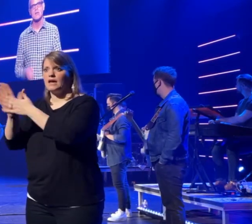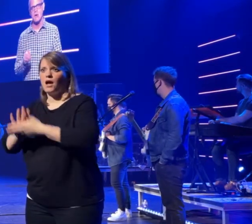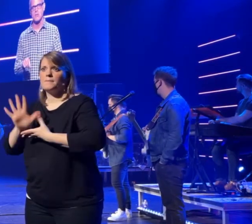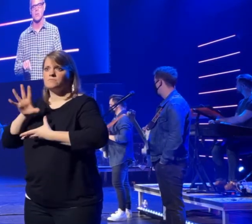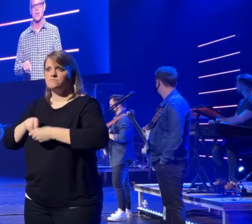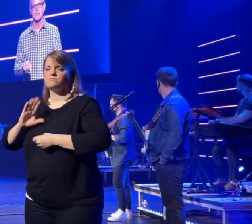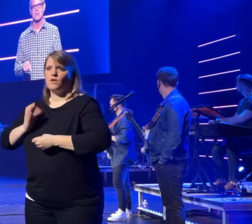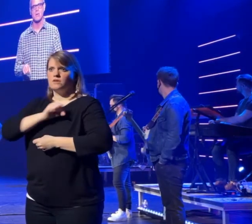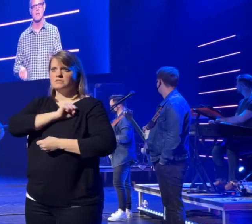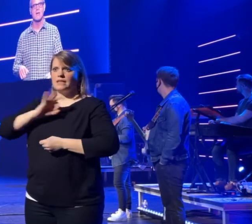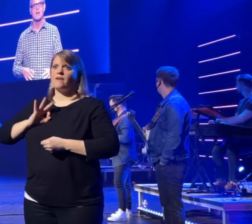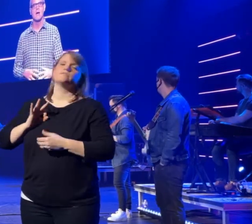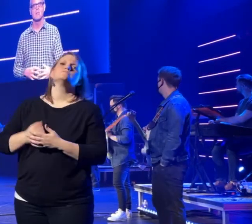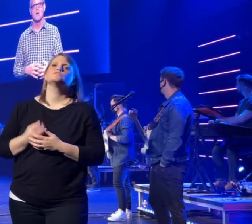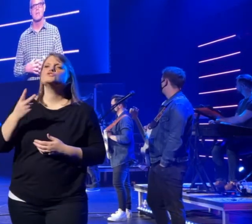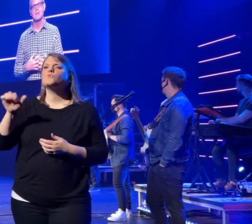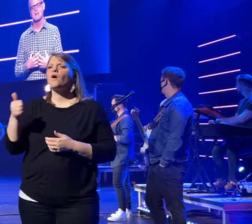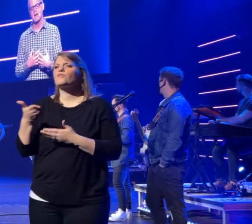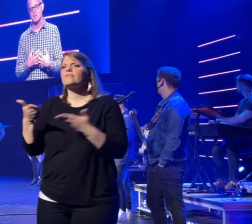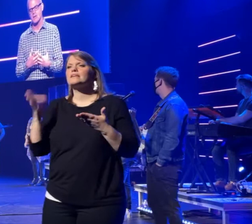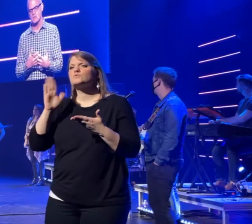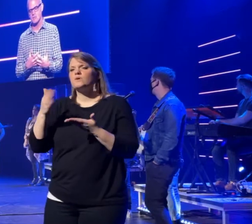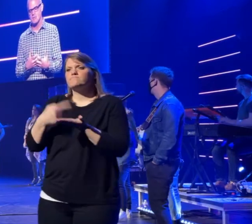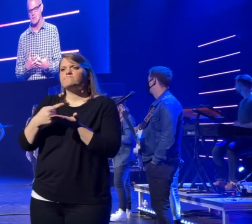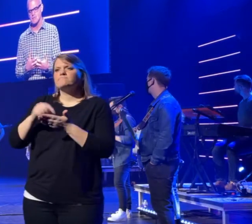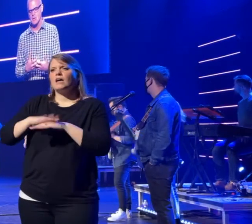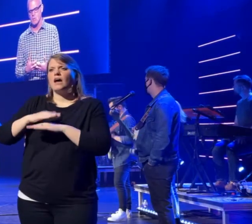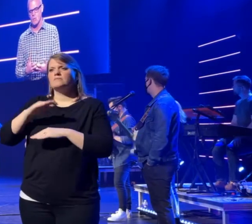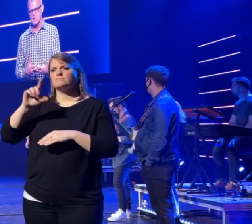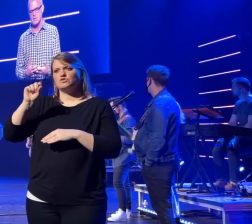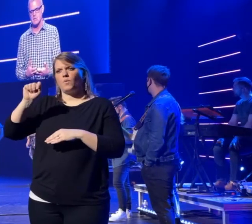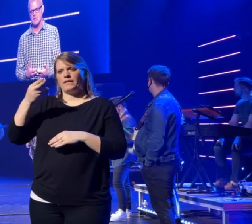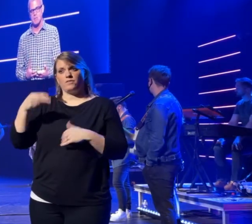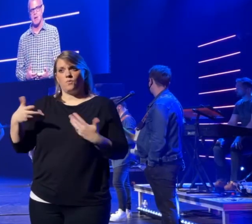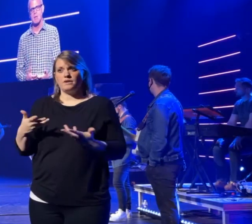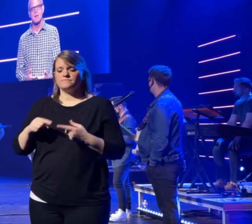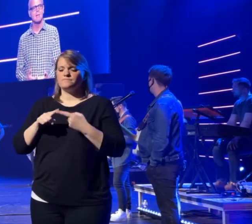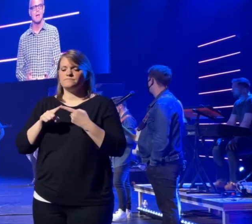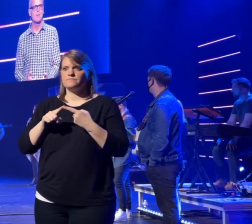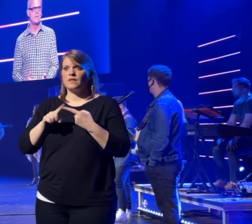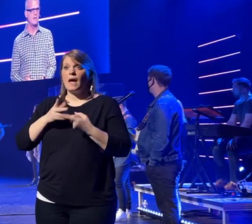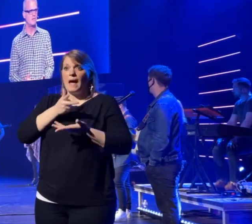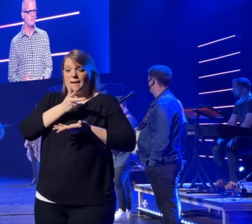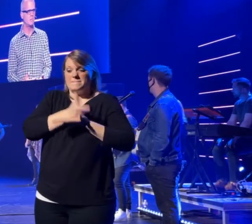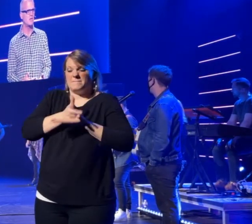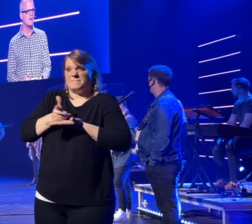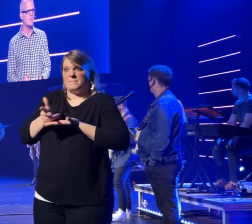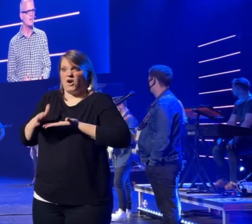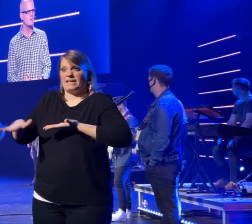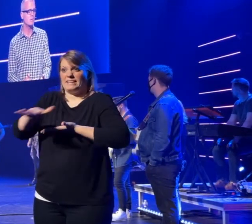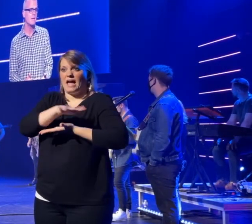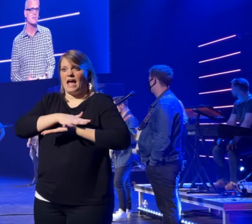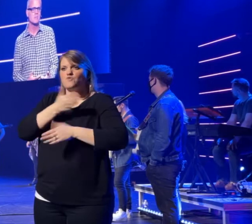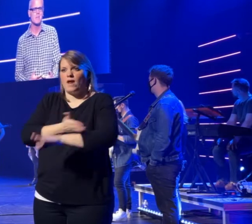things also will happen on the 20th. A congregational meeting. One is a parking lot renovation. We've been talking about